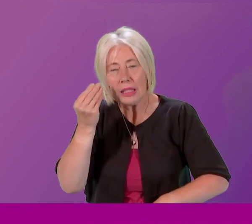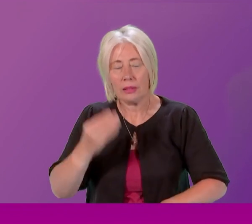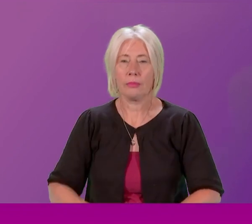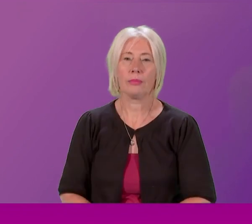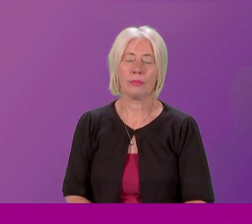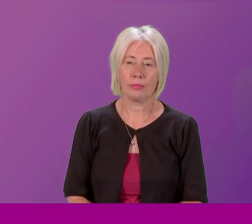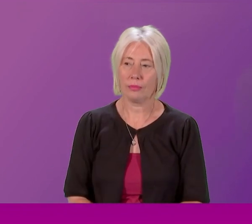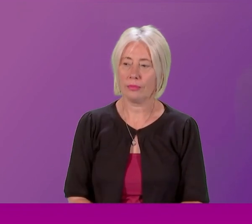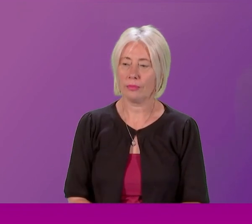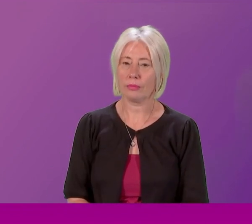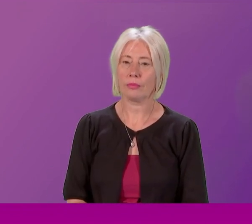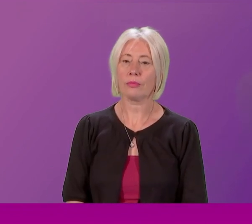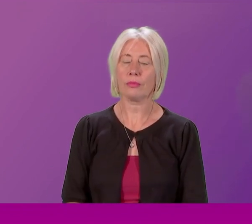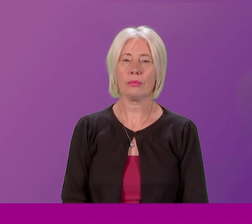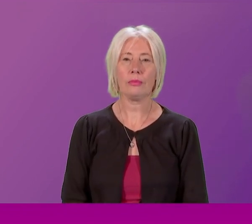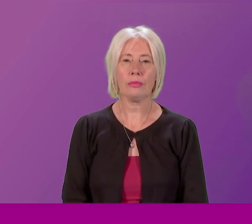Gentlemen there.